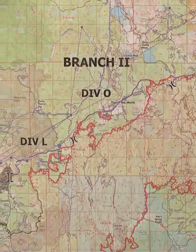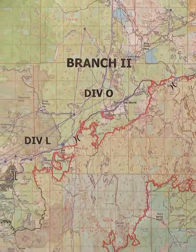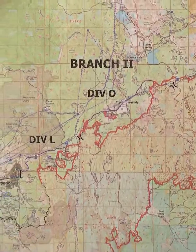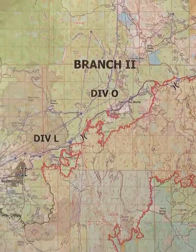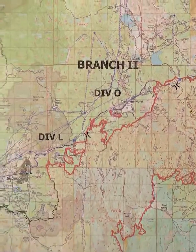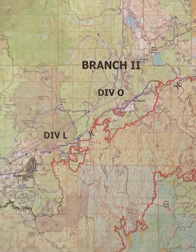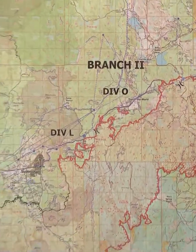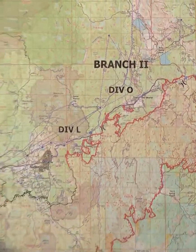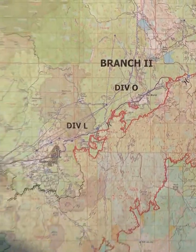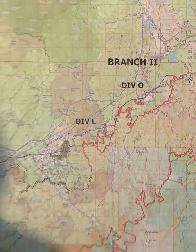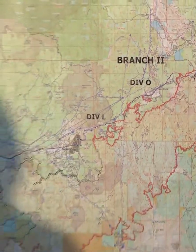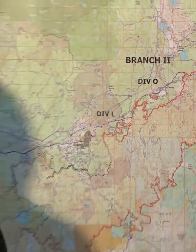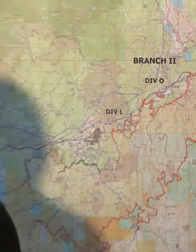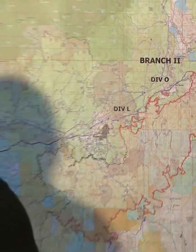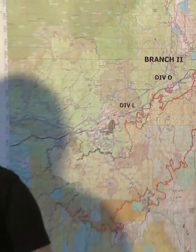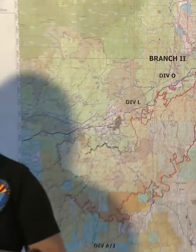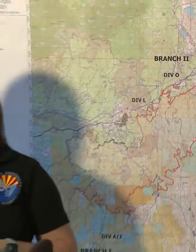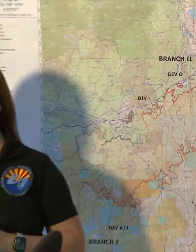two critical